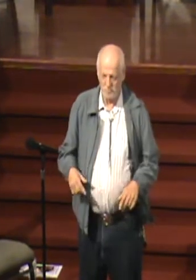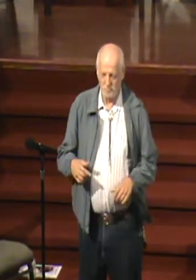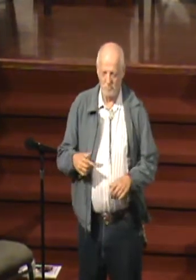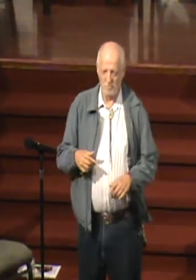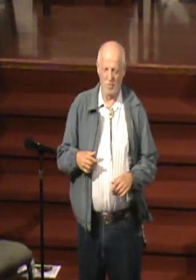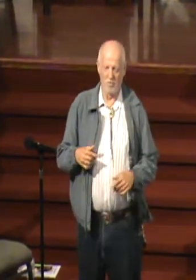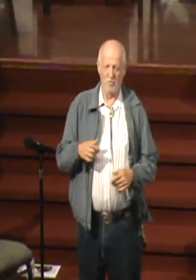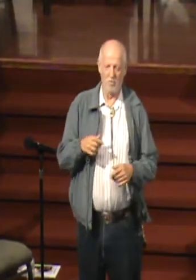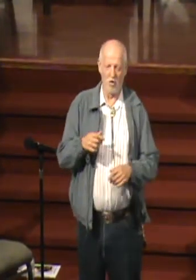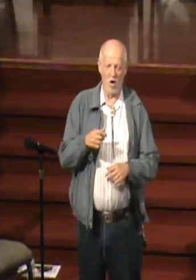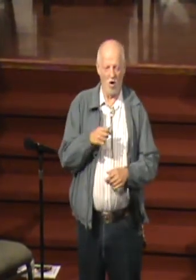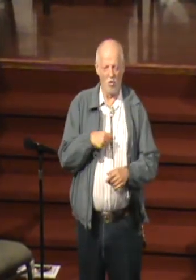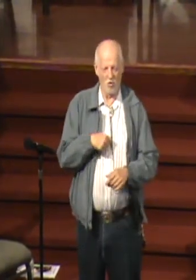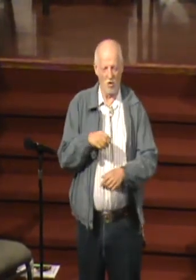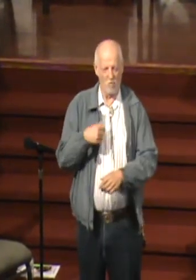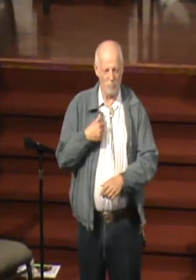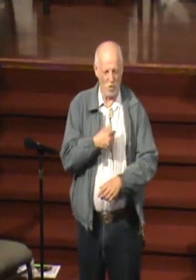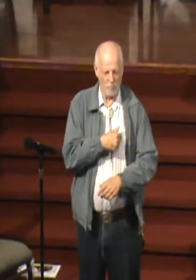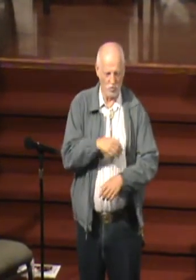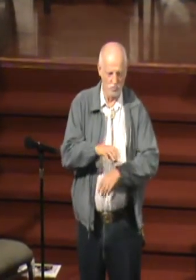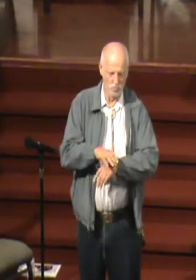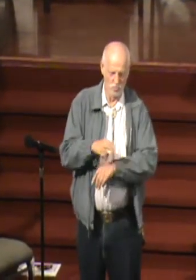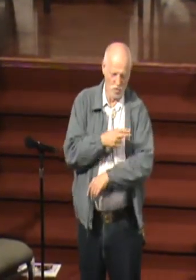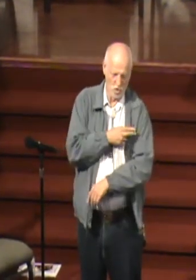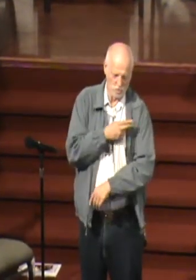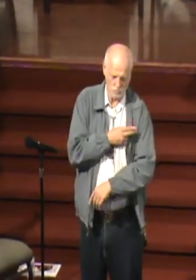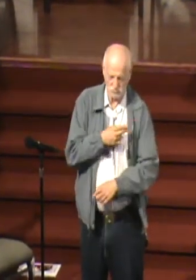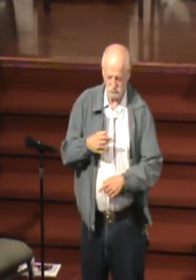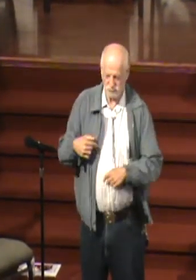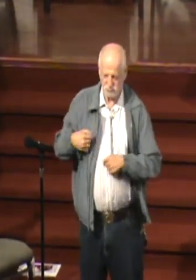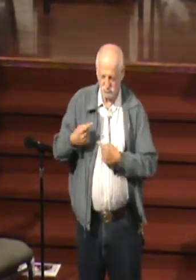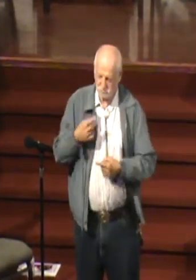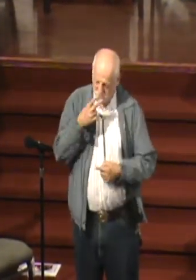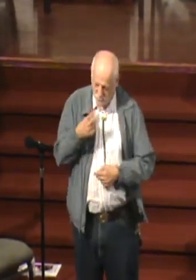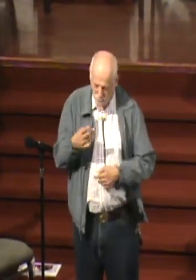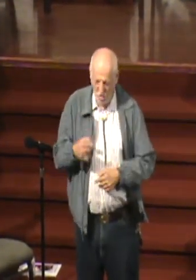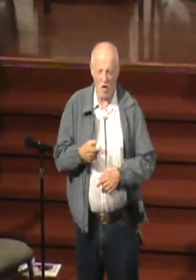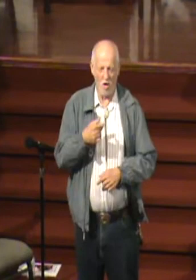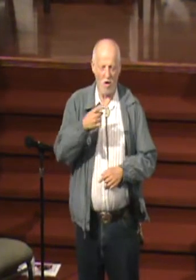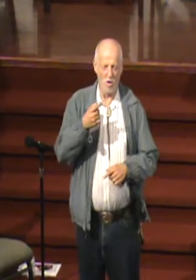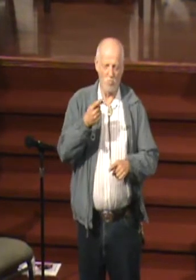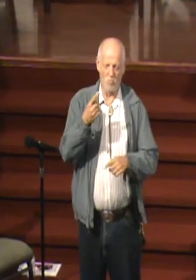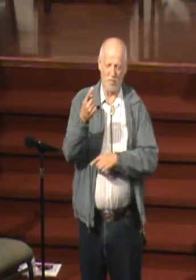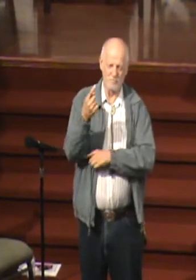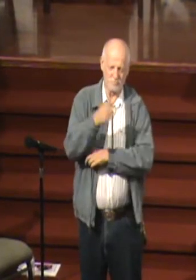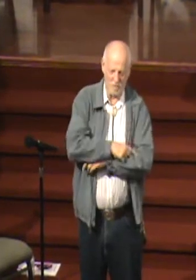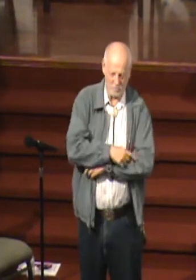was a very, very sweet person. She was a member of the church.